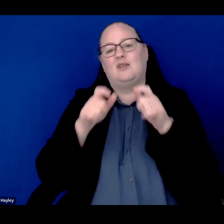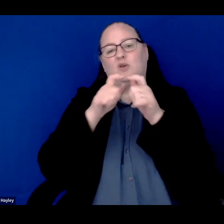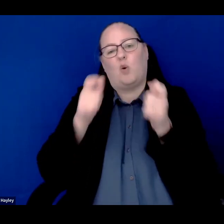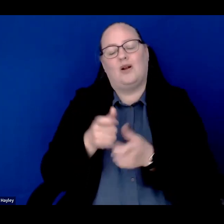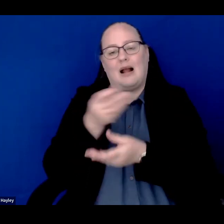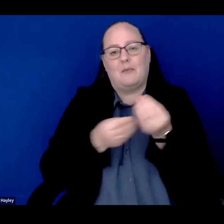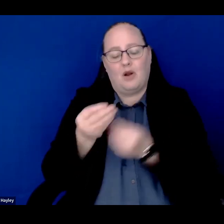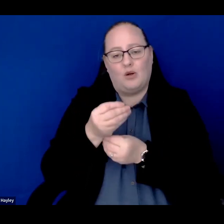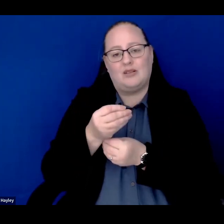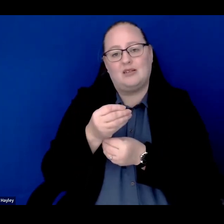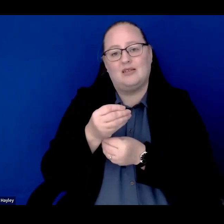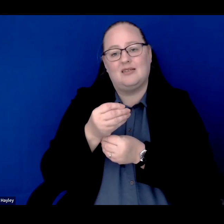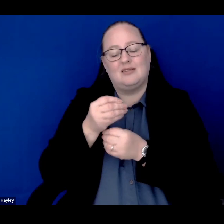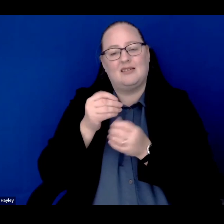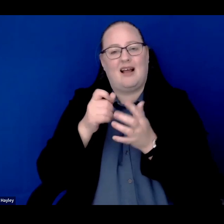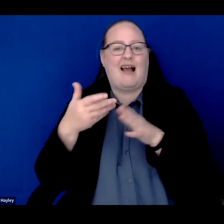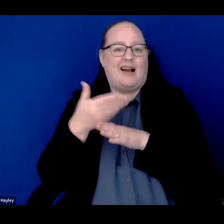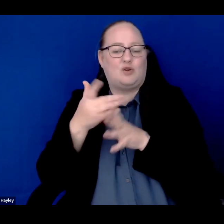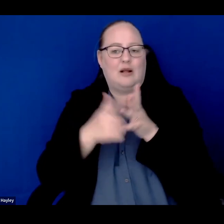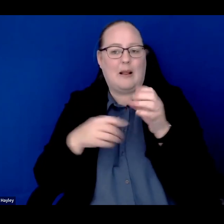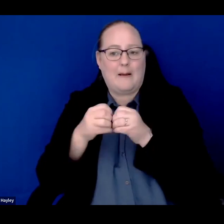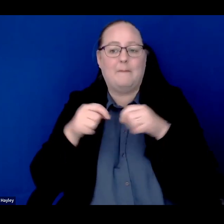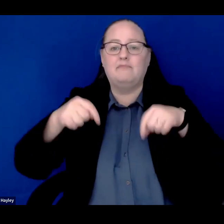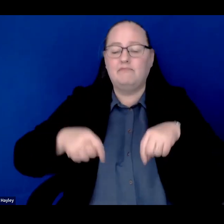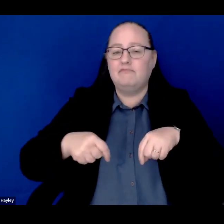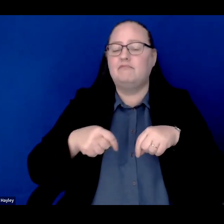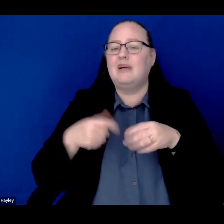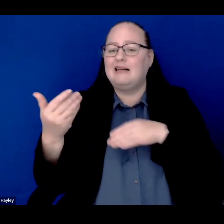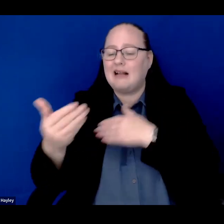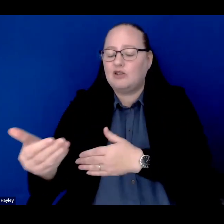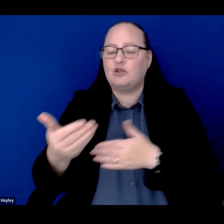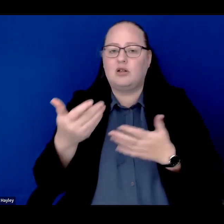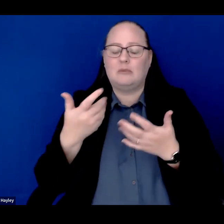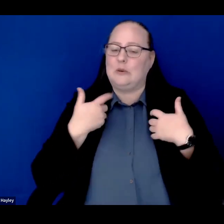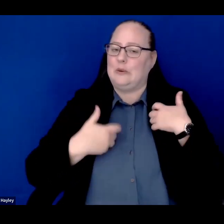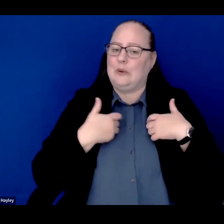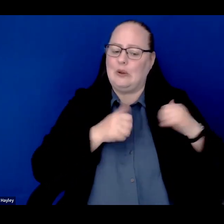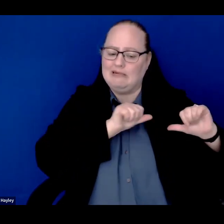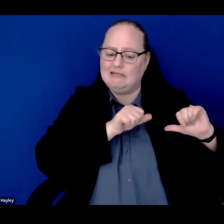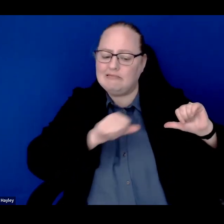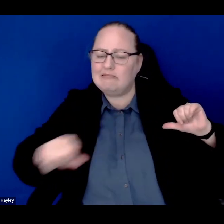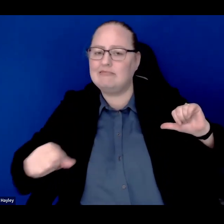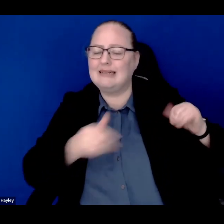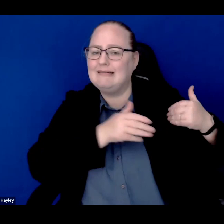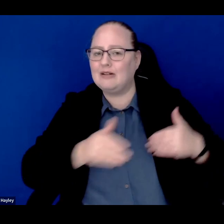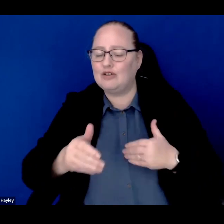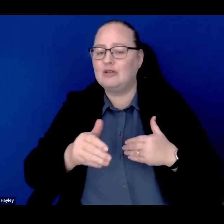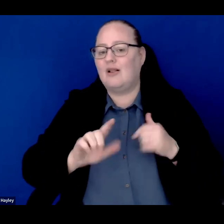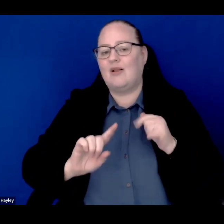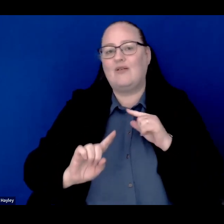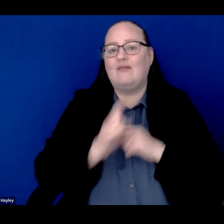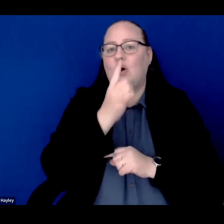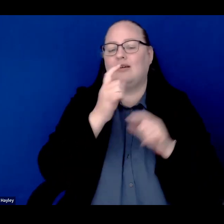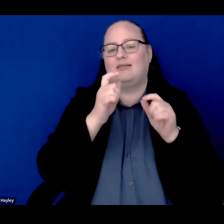session, which is part of the amazing lineup of events and sessions that have been taking place on this very first Global Doughnut Day. So my